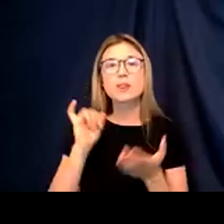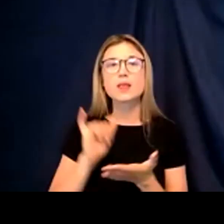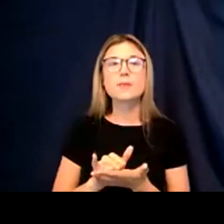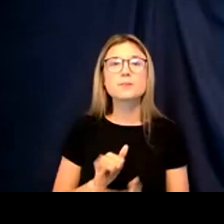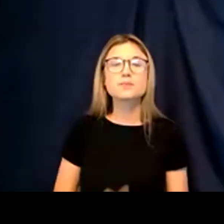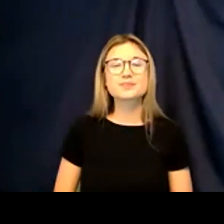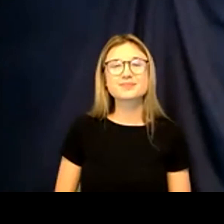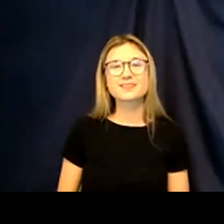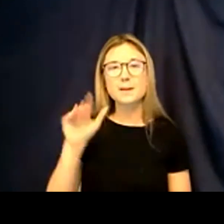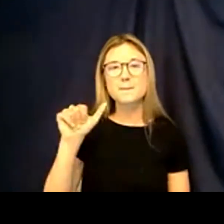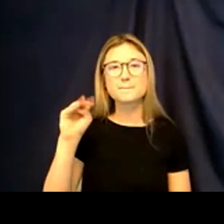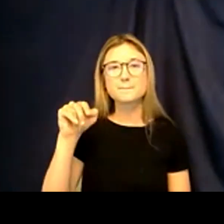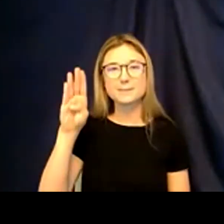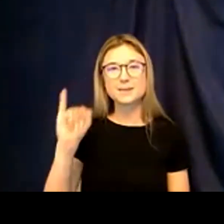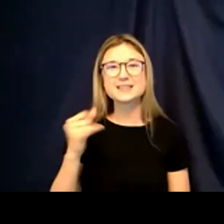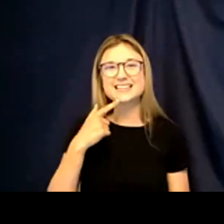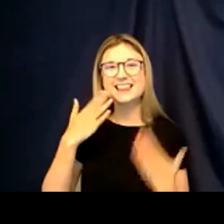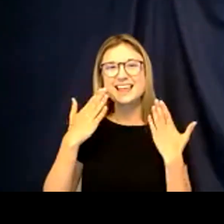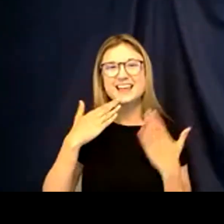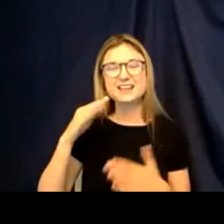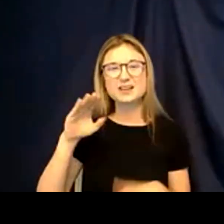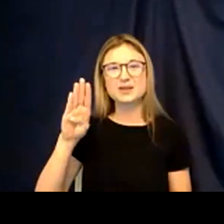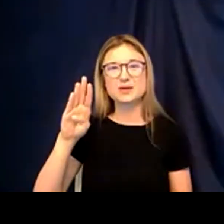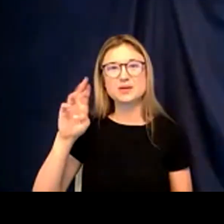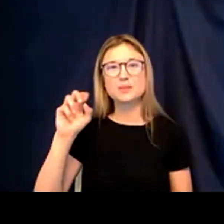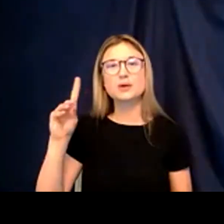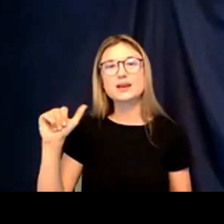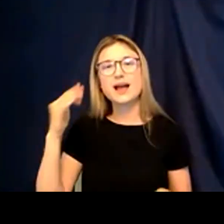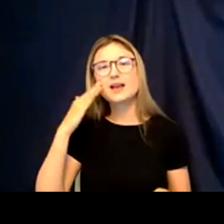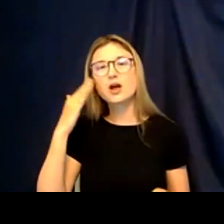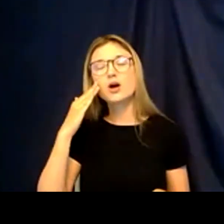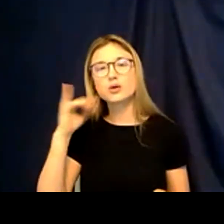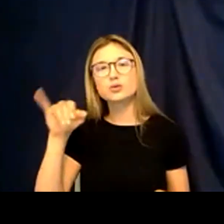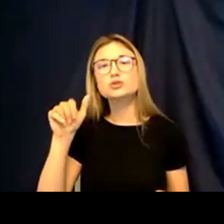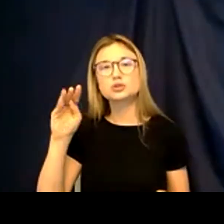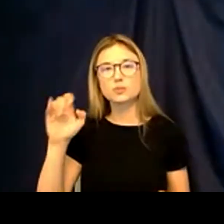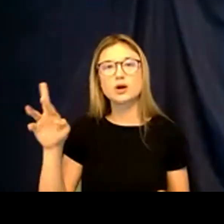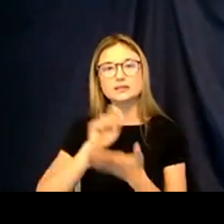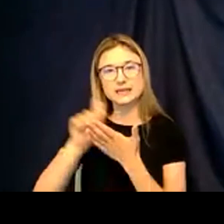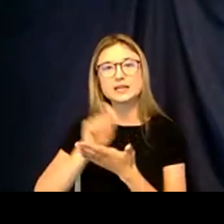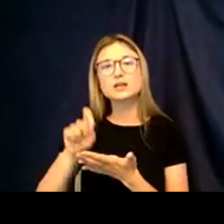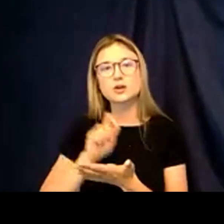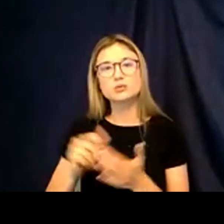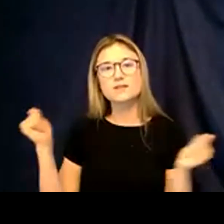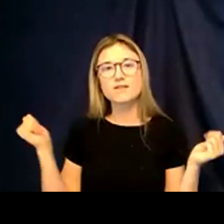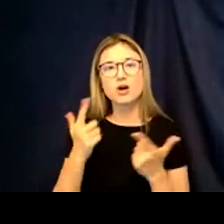Those are all good points. And Jamar, I know he's taking good notes for our minutes for all these good ideas. And